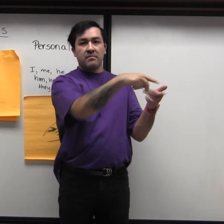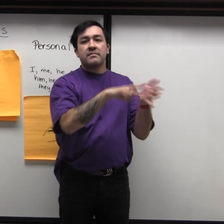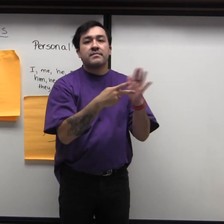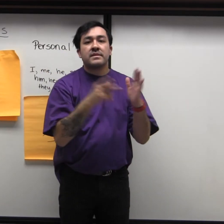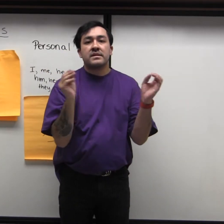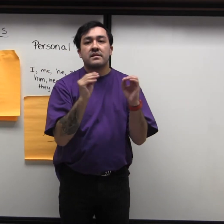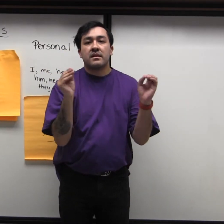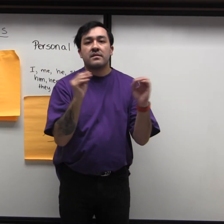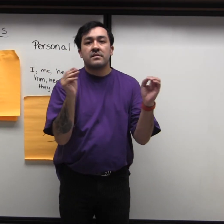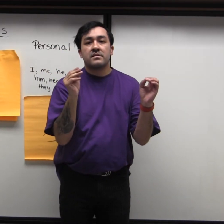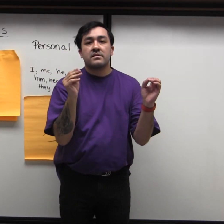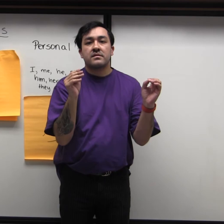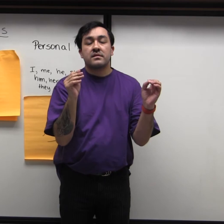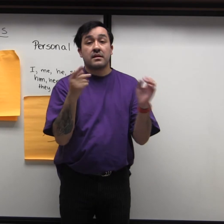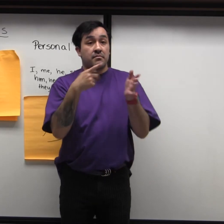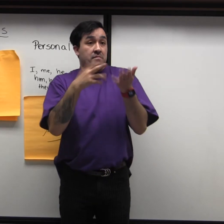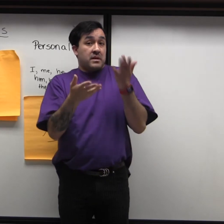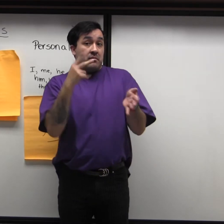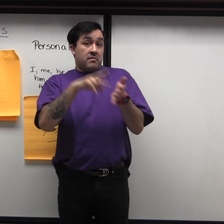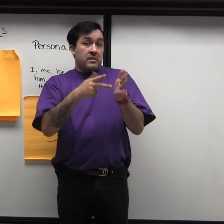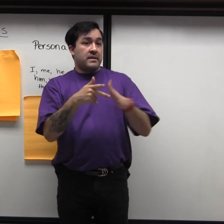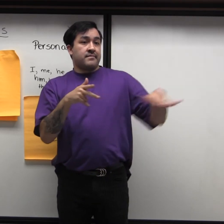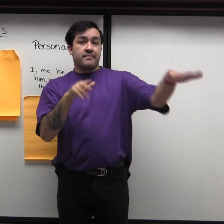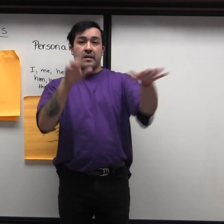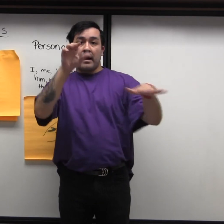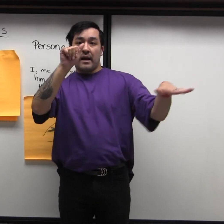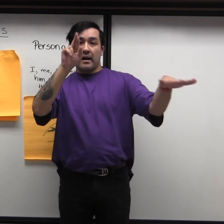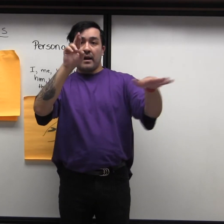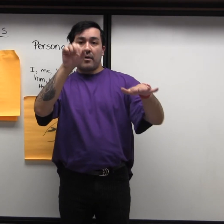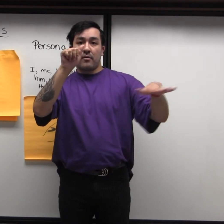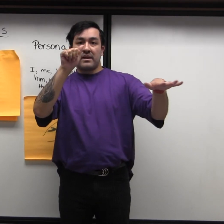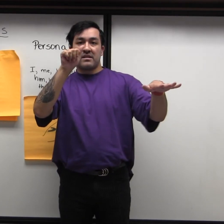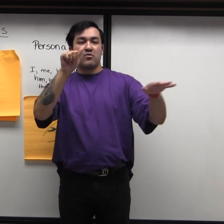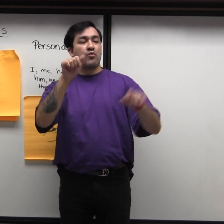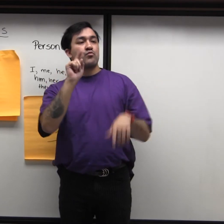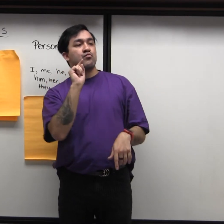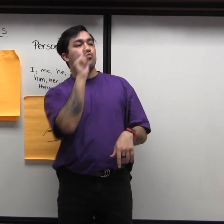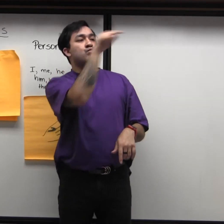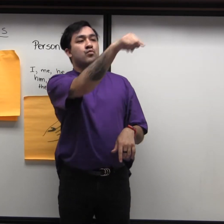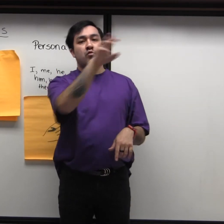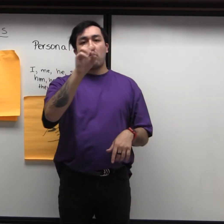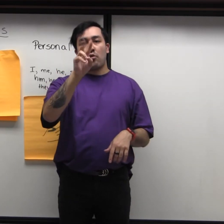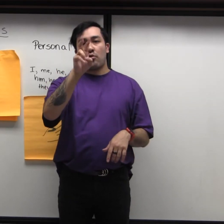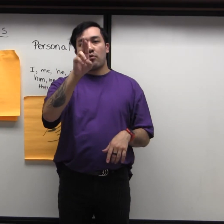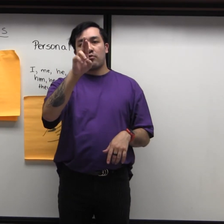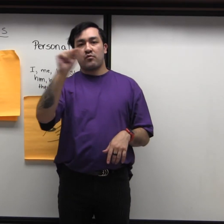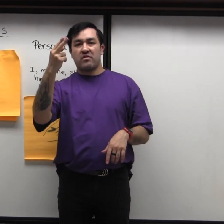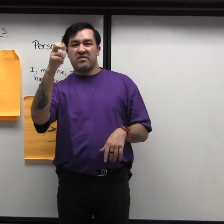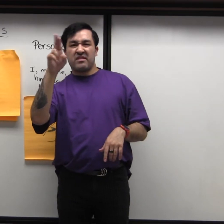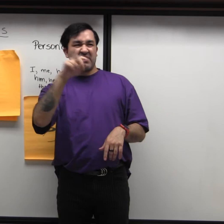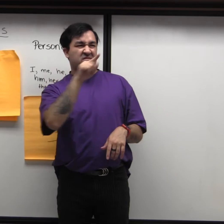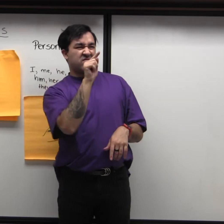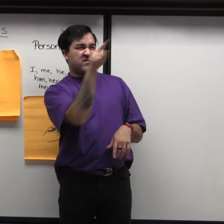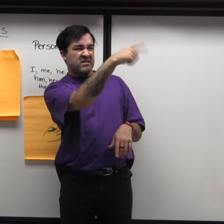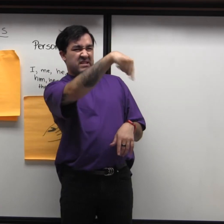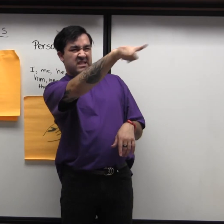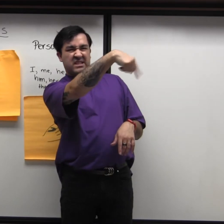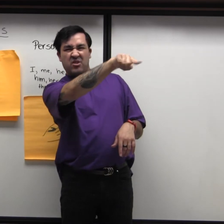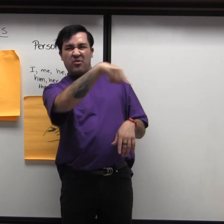right? If I just kind of do a circle, it could be anything. It could be an area. It can mean over there or over there in that